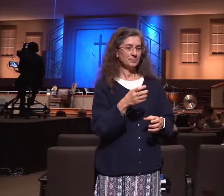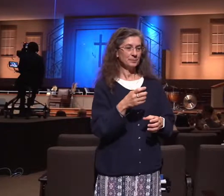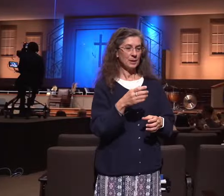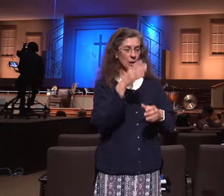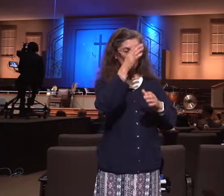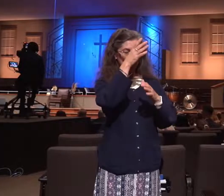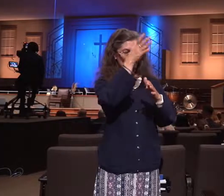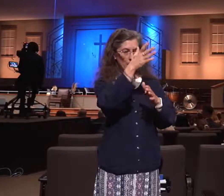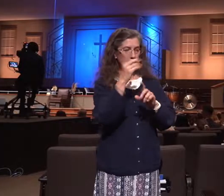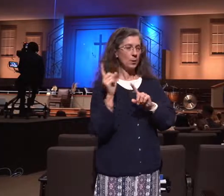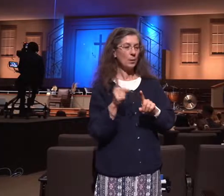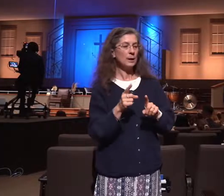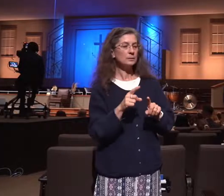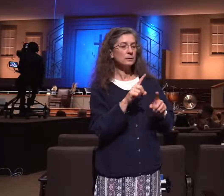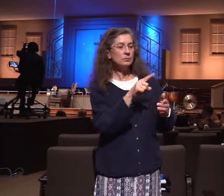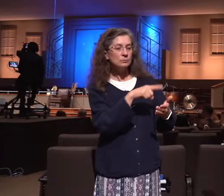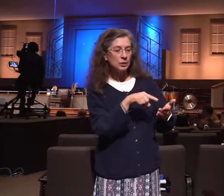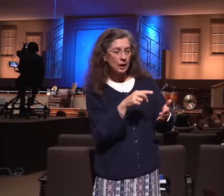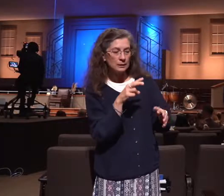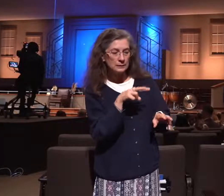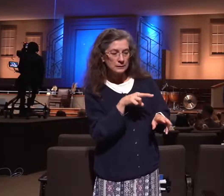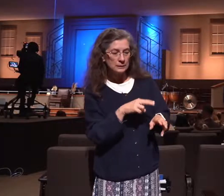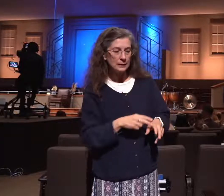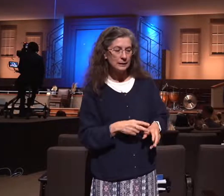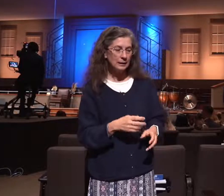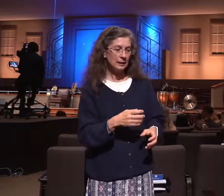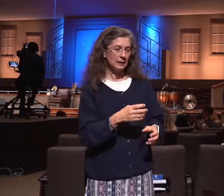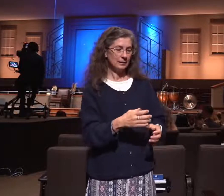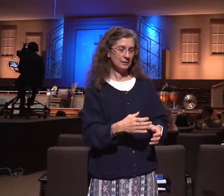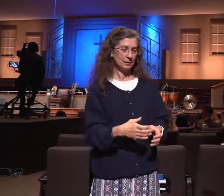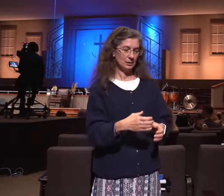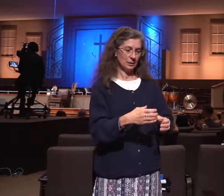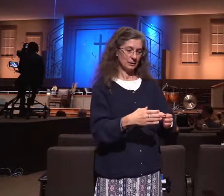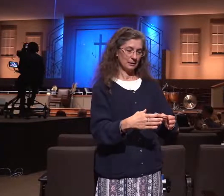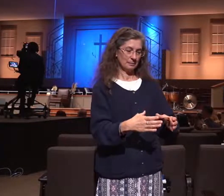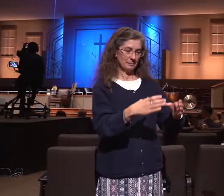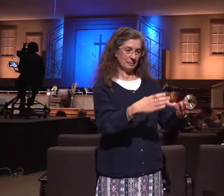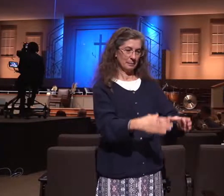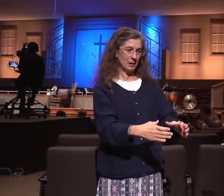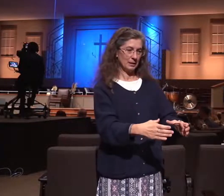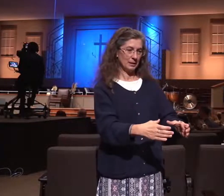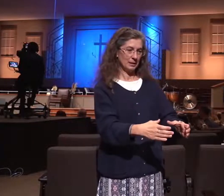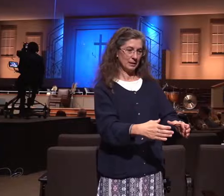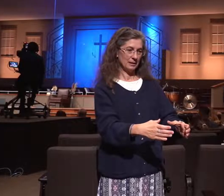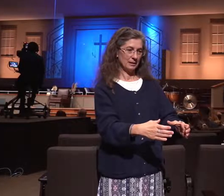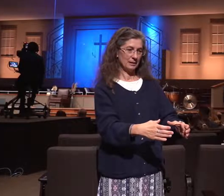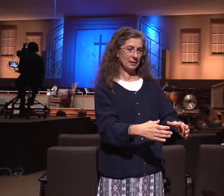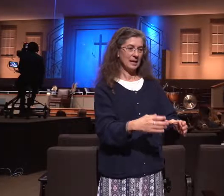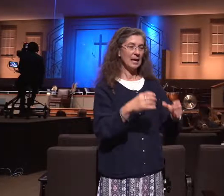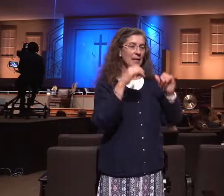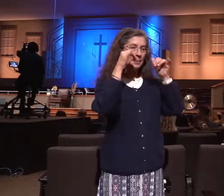down there and see how she was doing. And lo and behold, she had the bucket sitting in front of the cow, and the cow was drinking the milk.